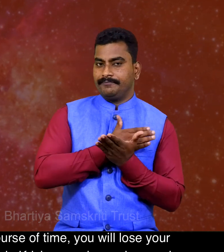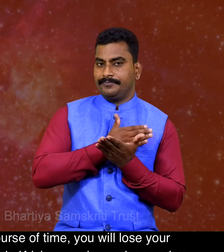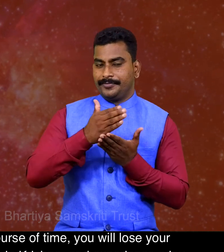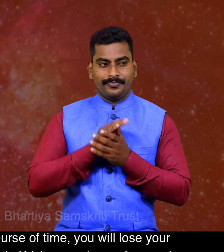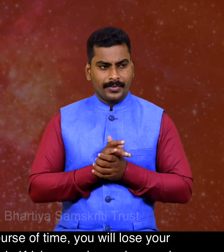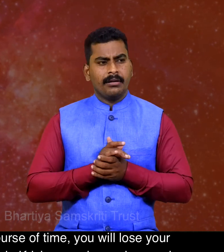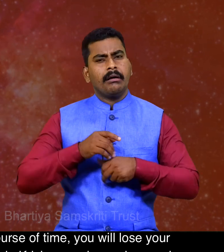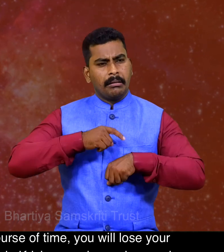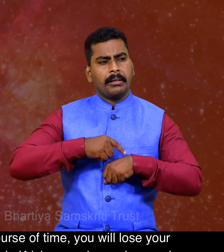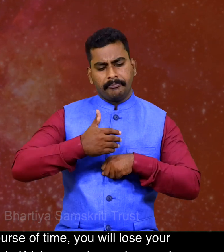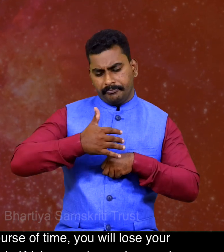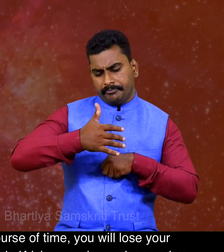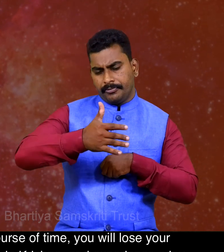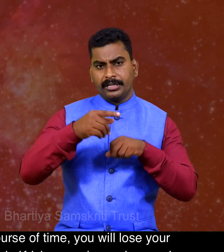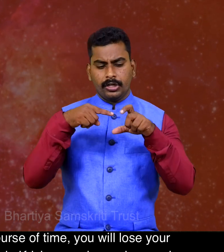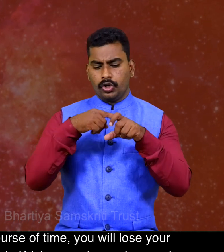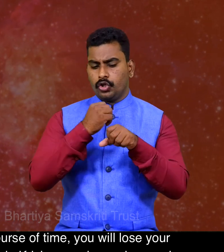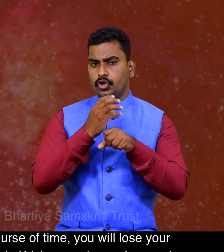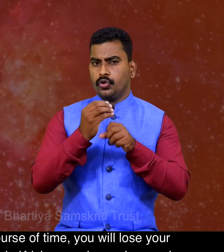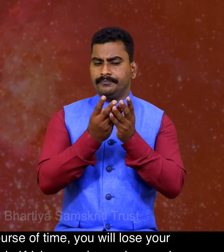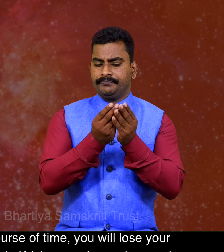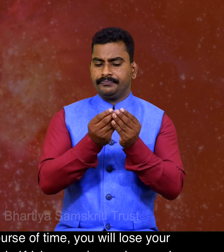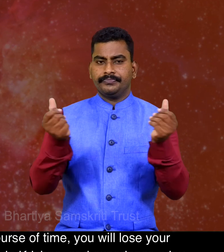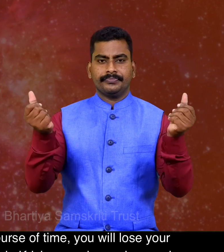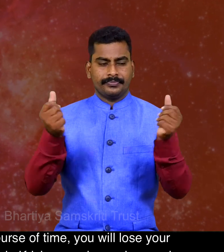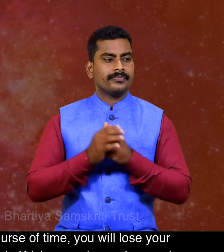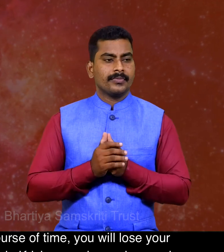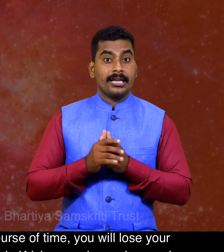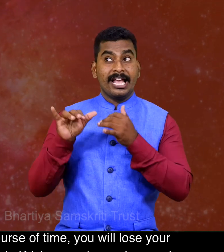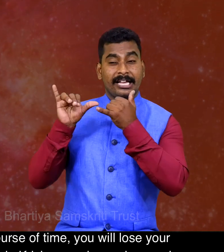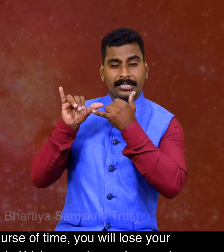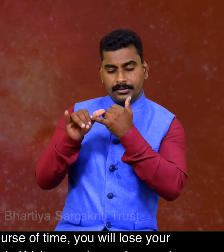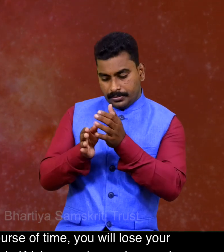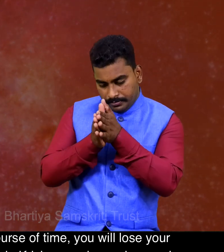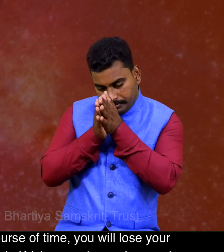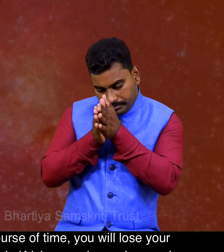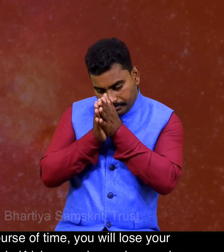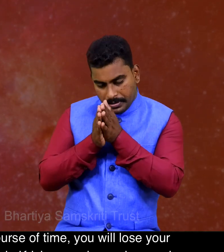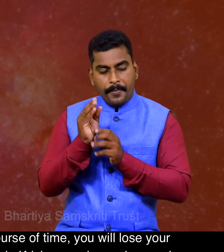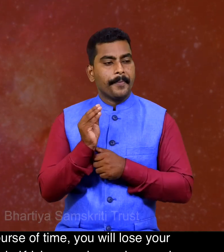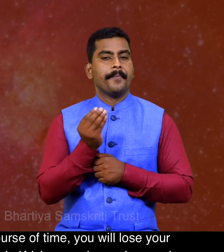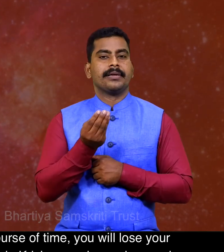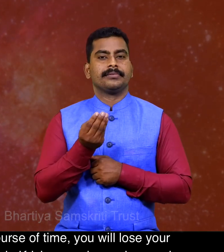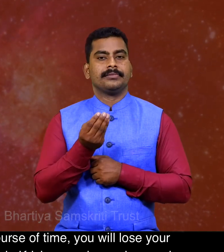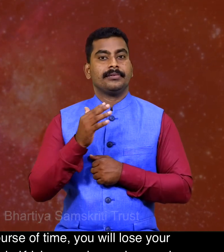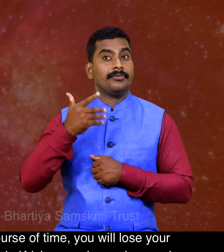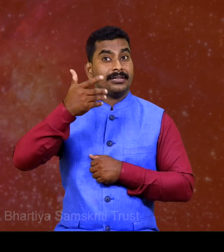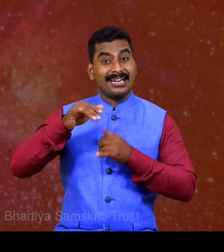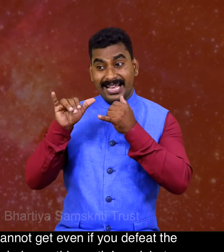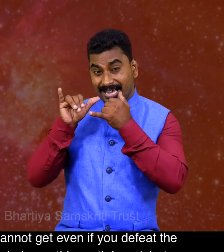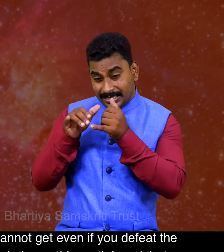you will lose your ego, merge in Krishna, and experience a